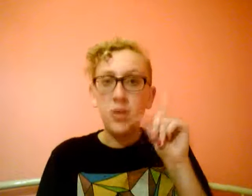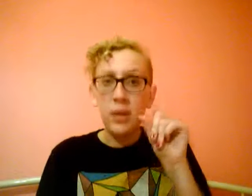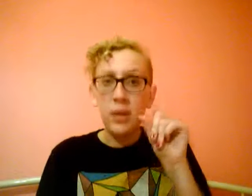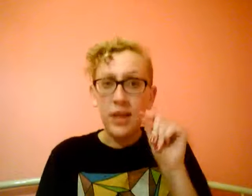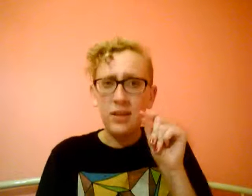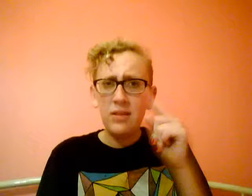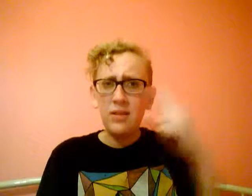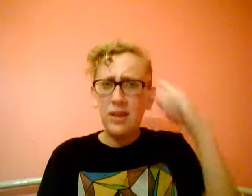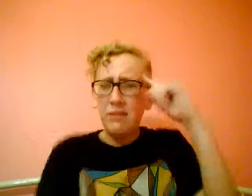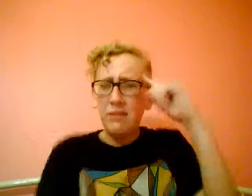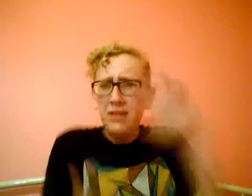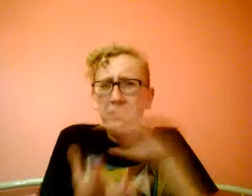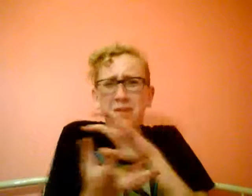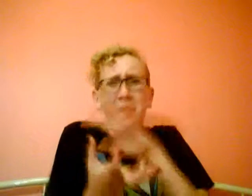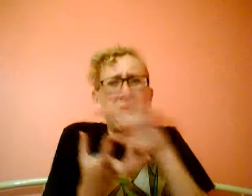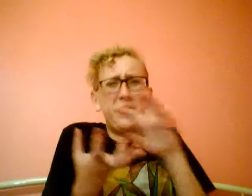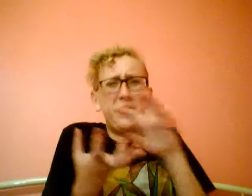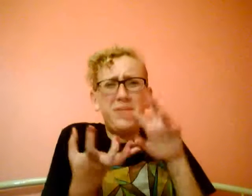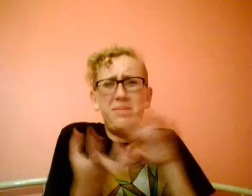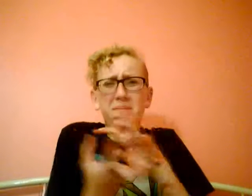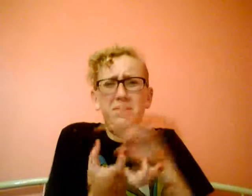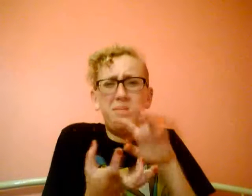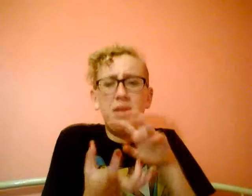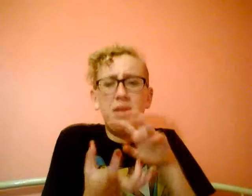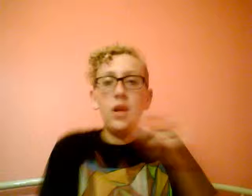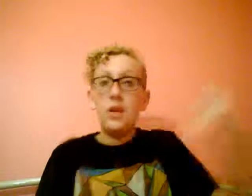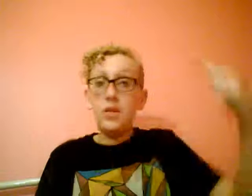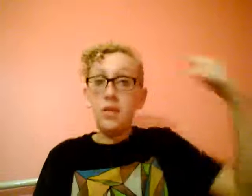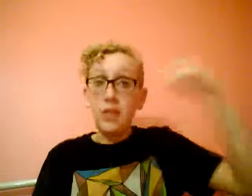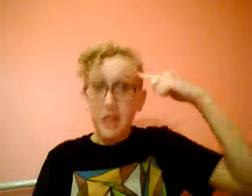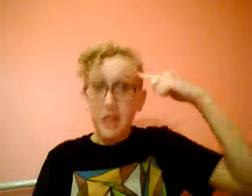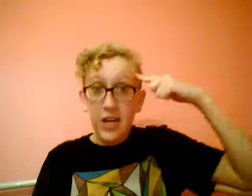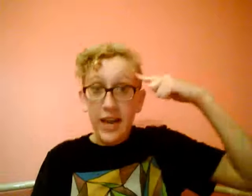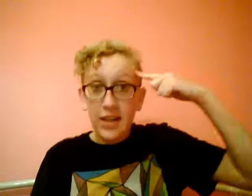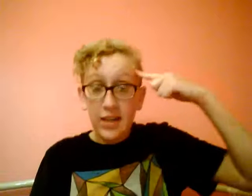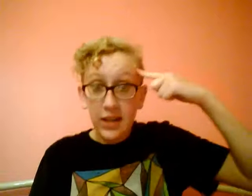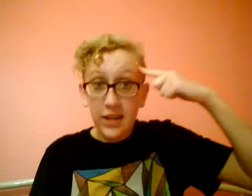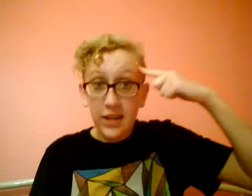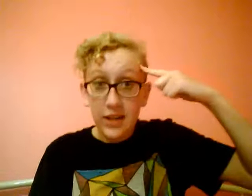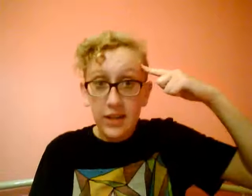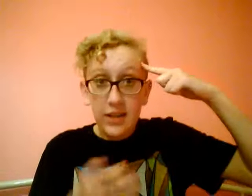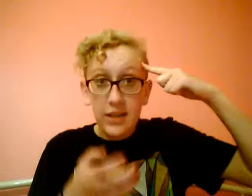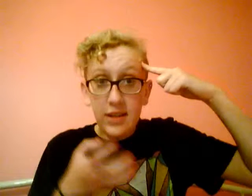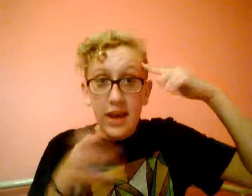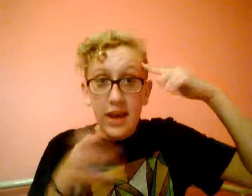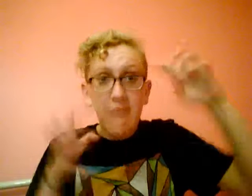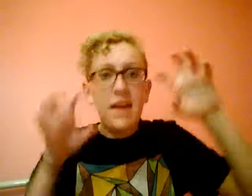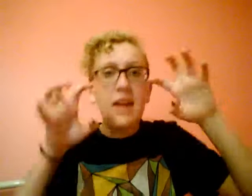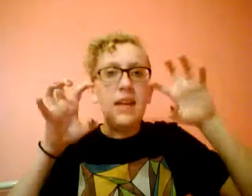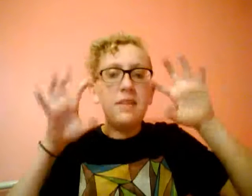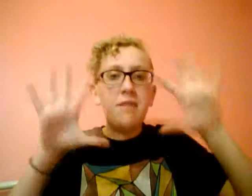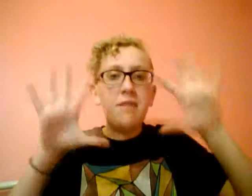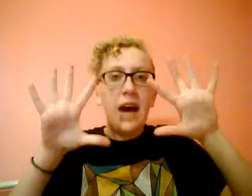Number 20, I'm confused. So you touch your head, think, and then it's a